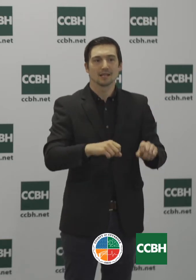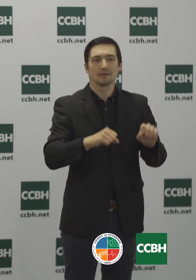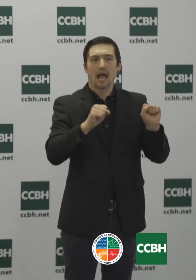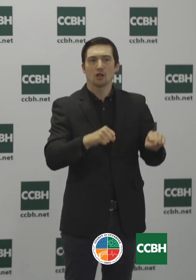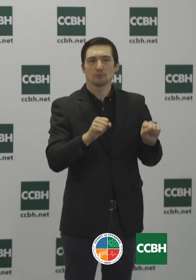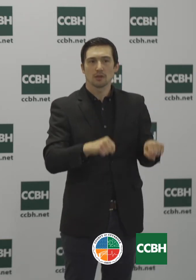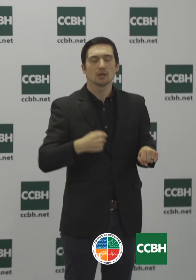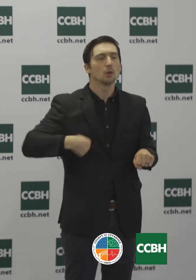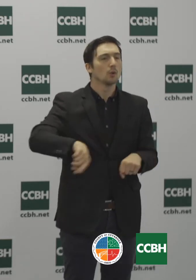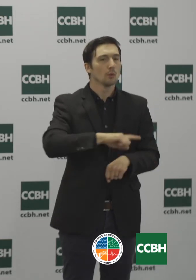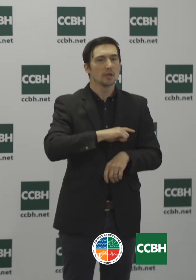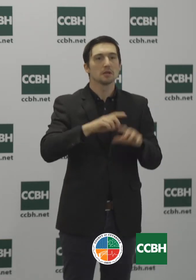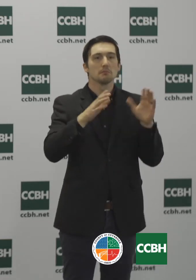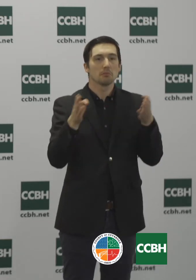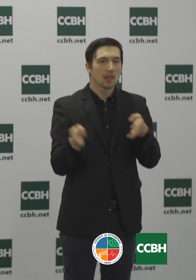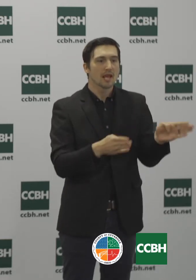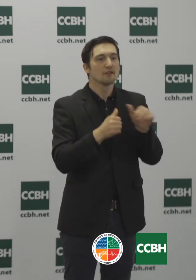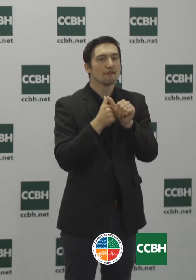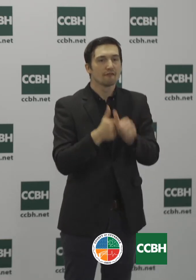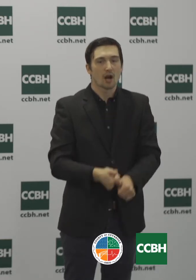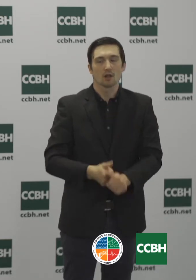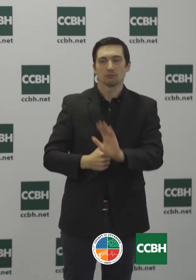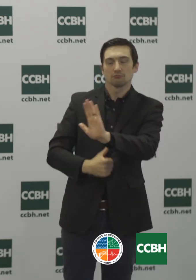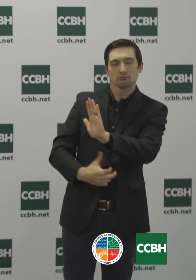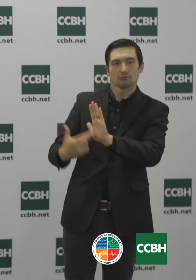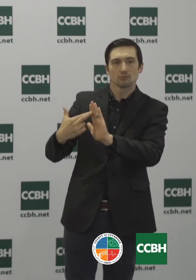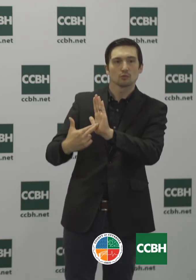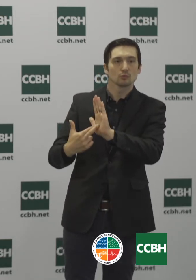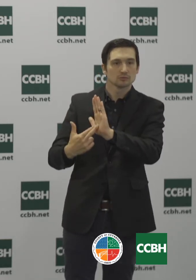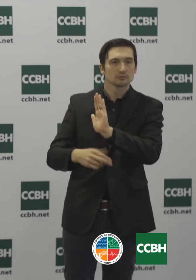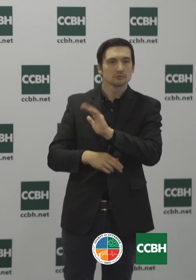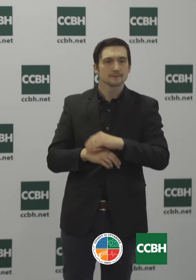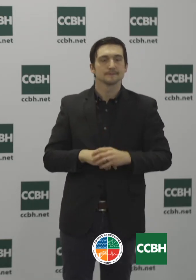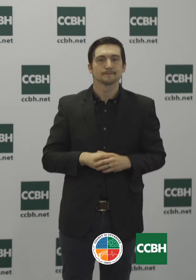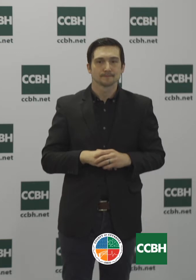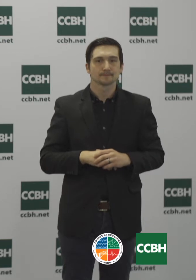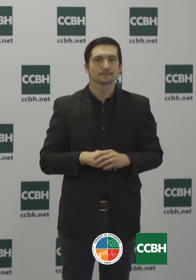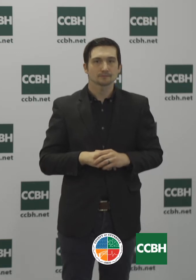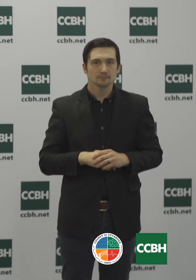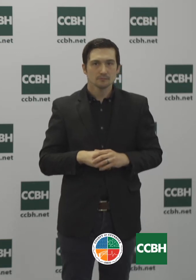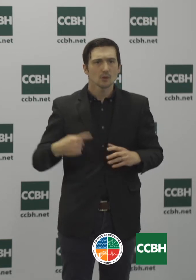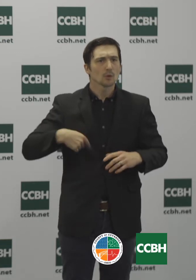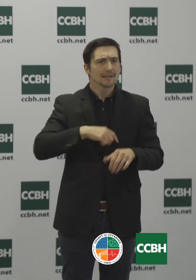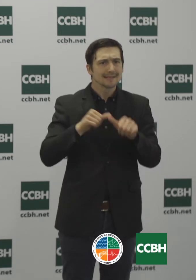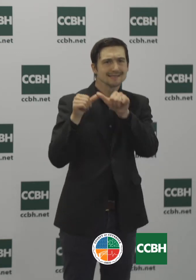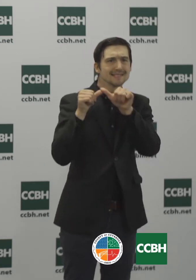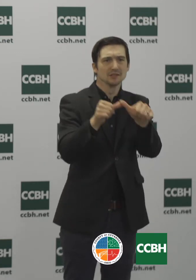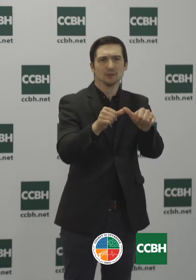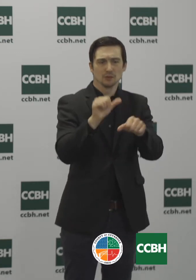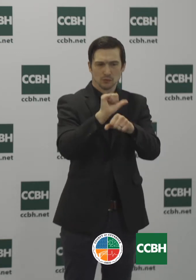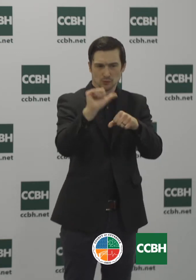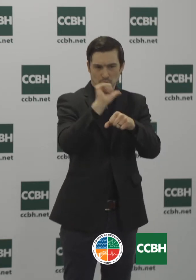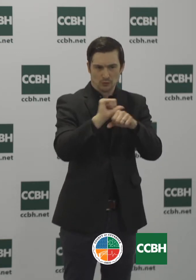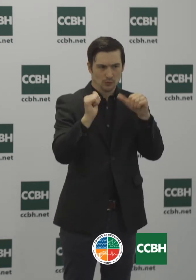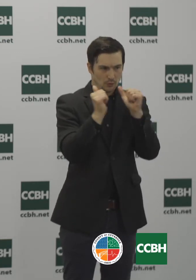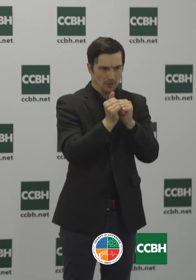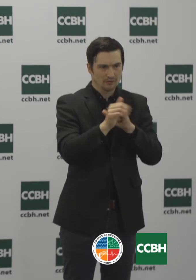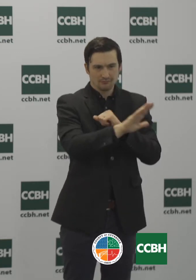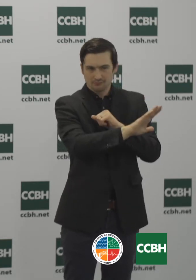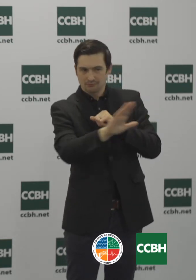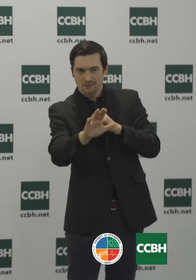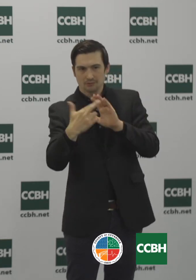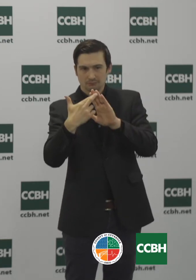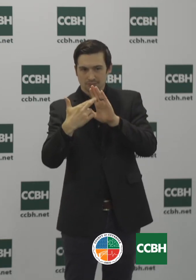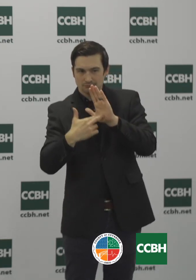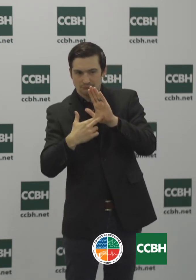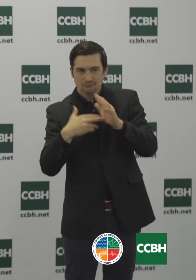those guidelines. We'll work with our community partners on these congregate and community settings where we can practically reach the most